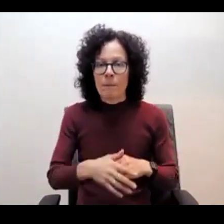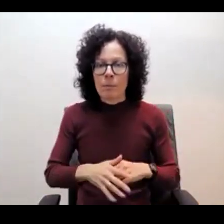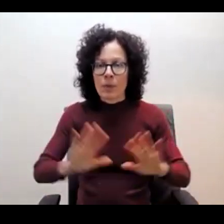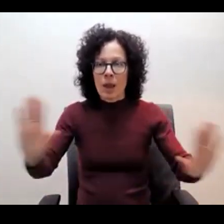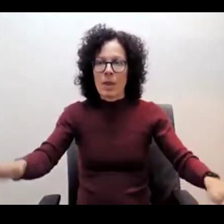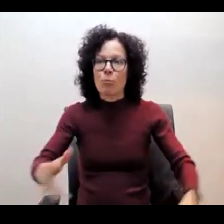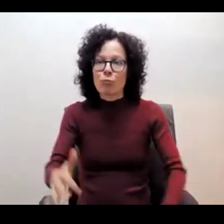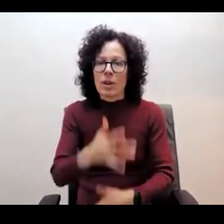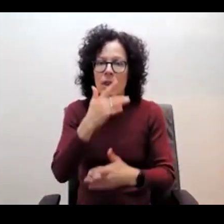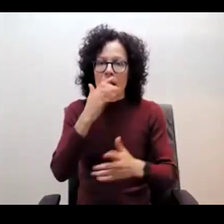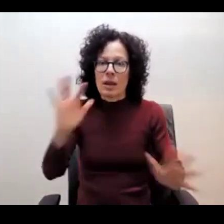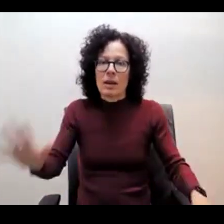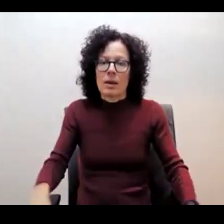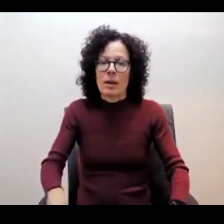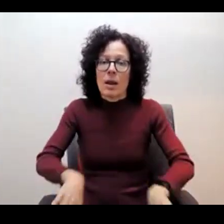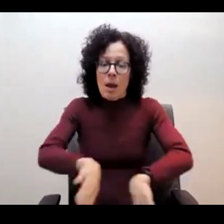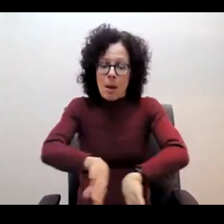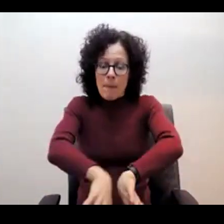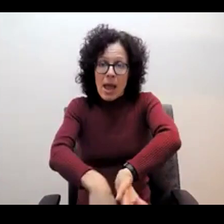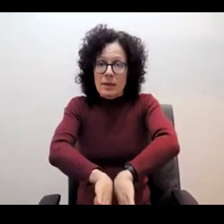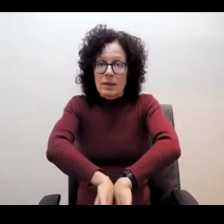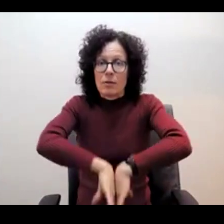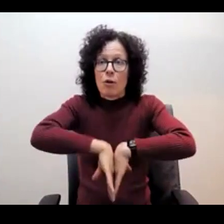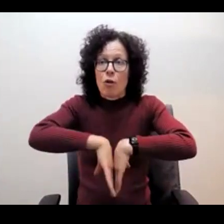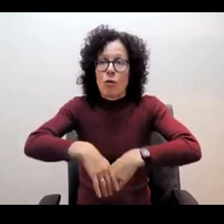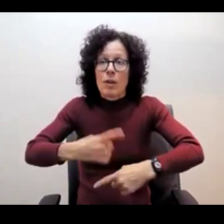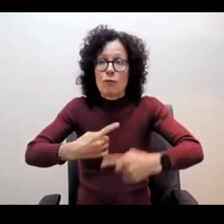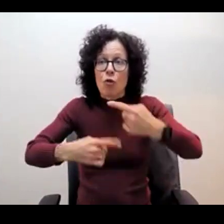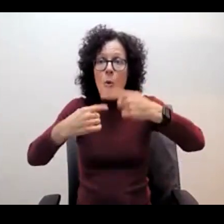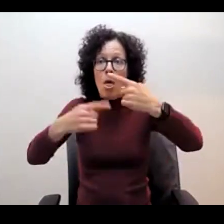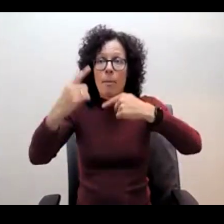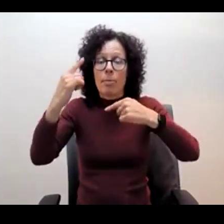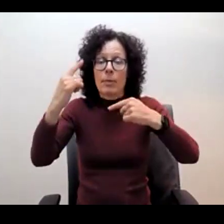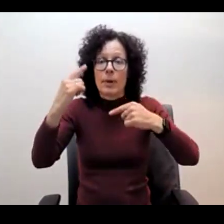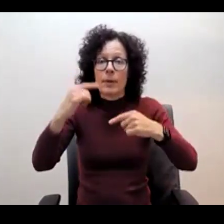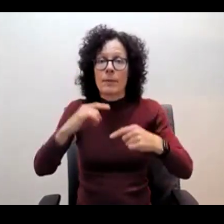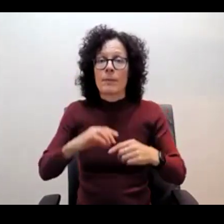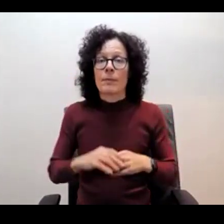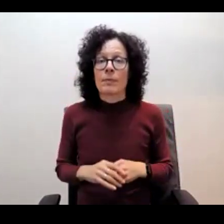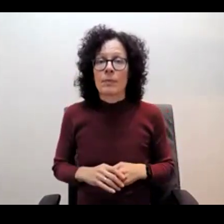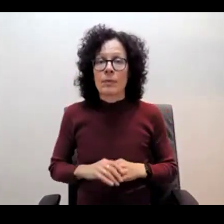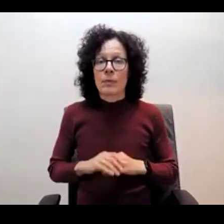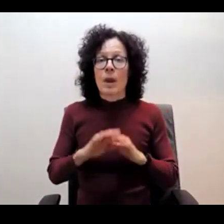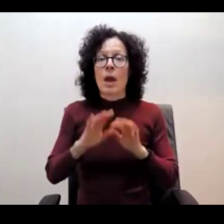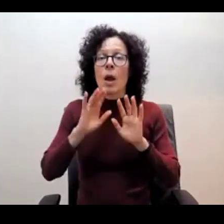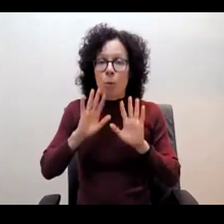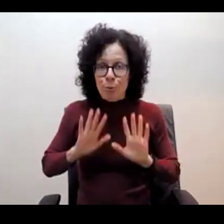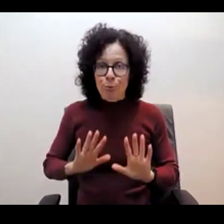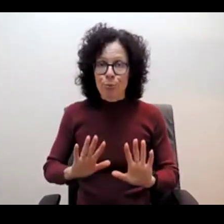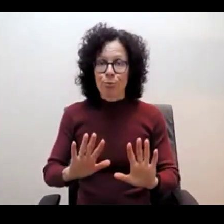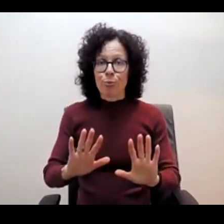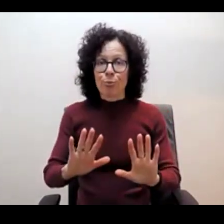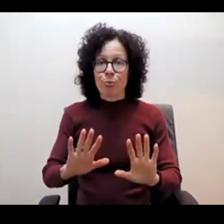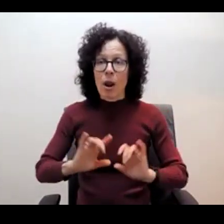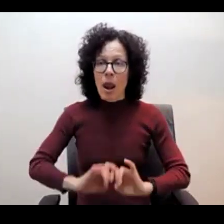Breathe in, backs of the hands together, roll up. Breathe out, letting